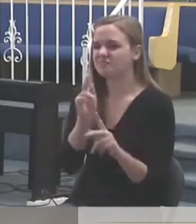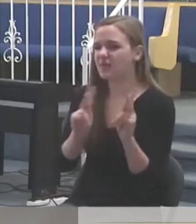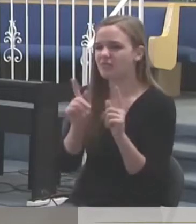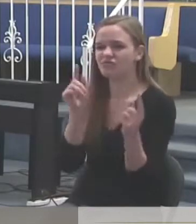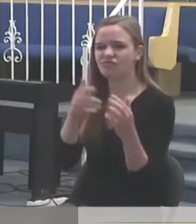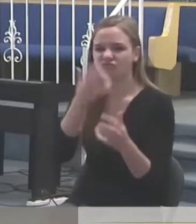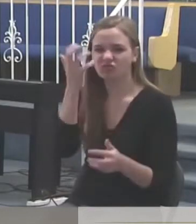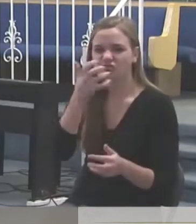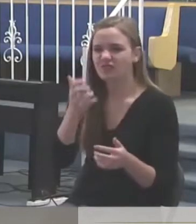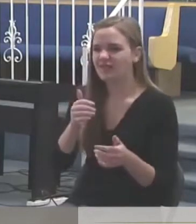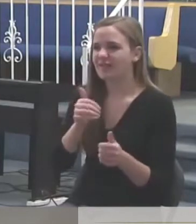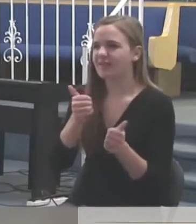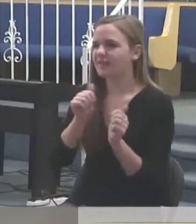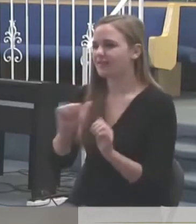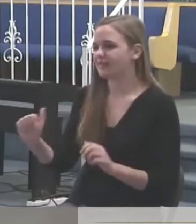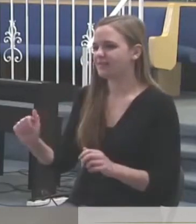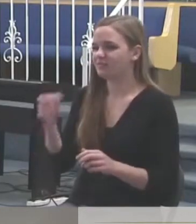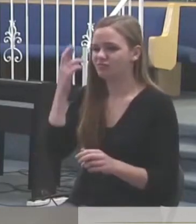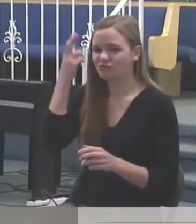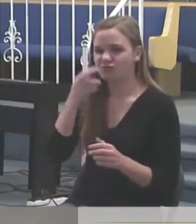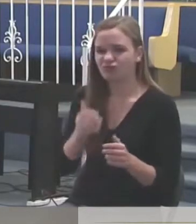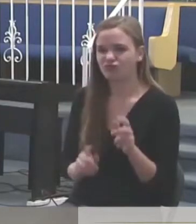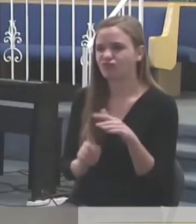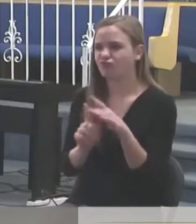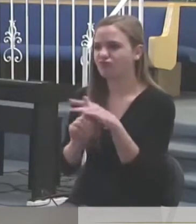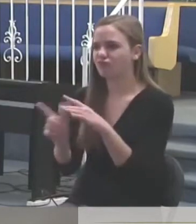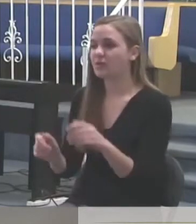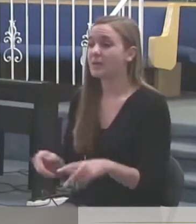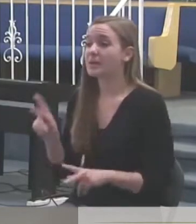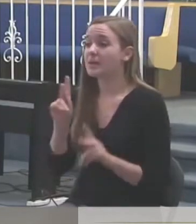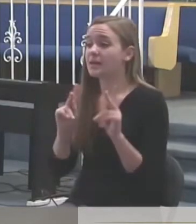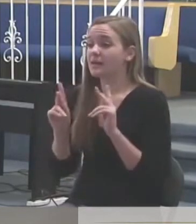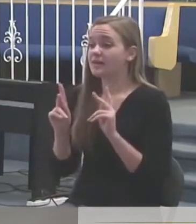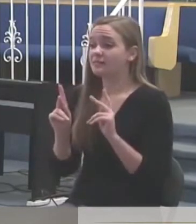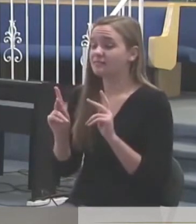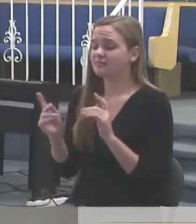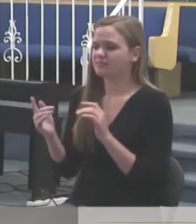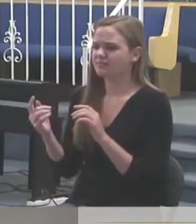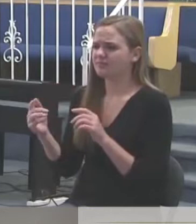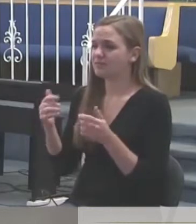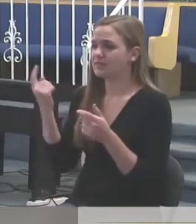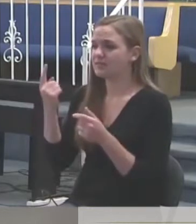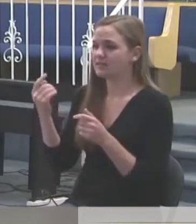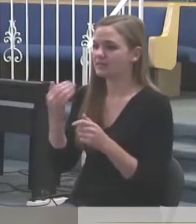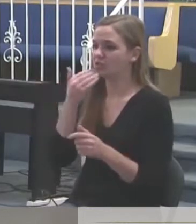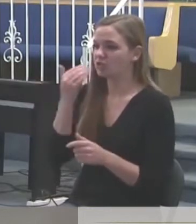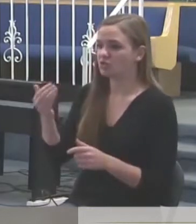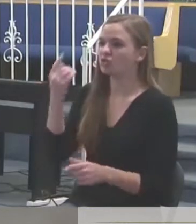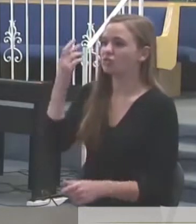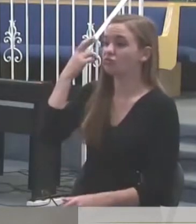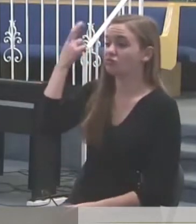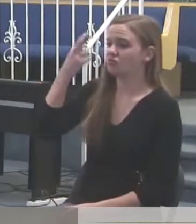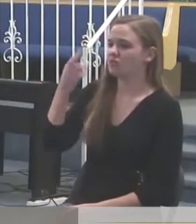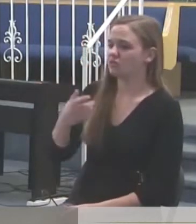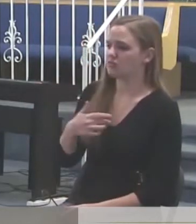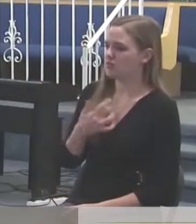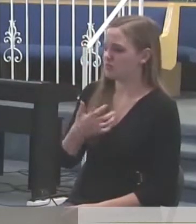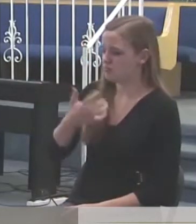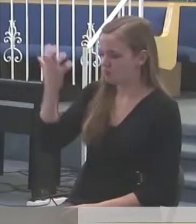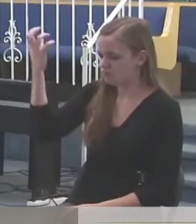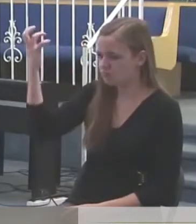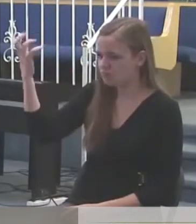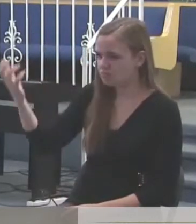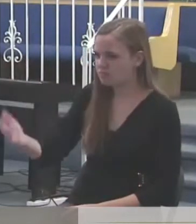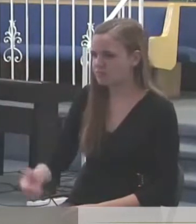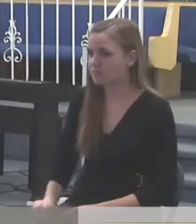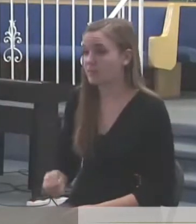you, I have had people do things to me that gave me good reason to be mad. I'm like, you know what? I am not